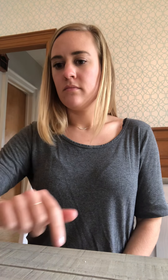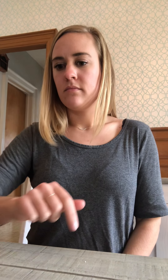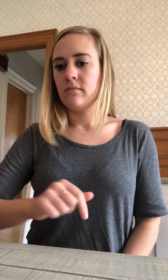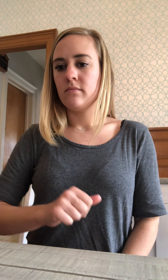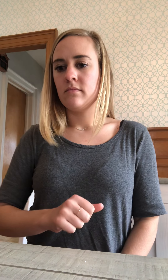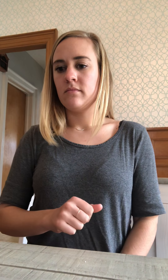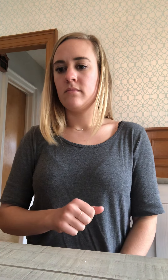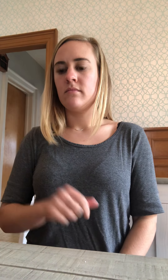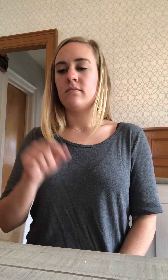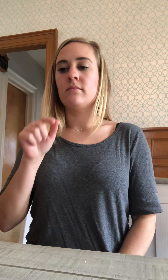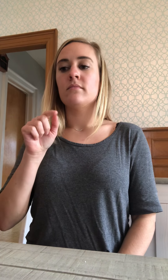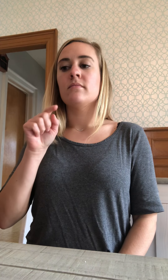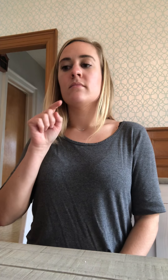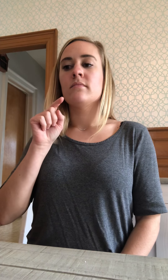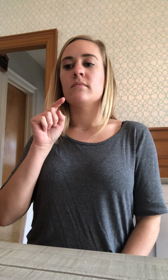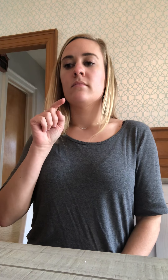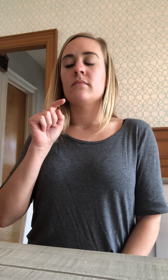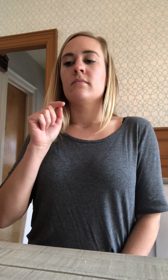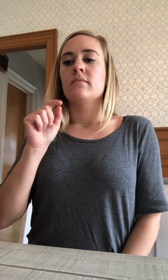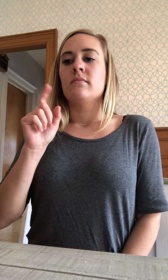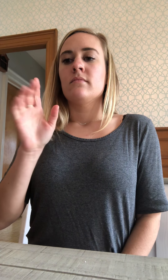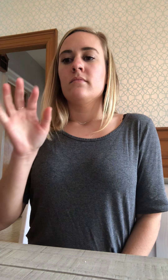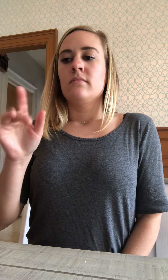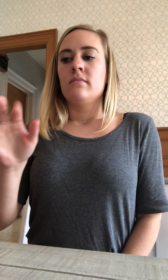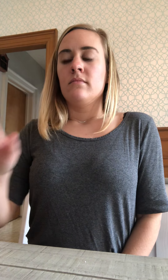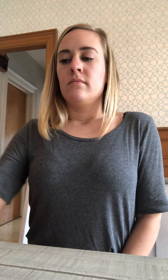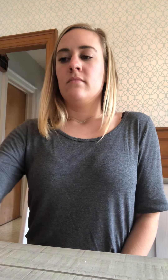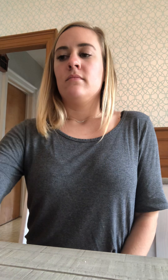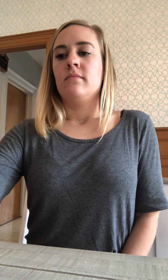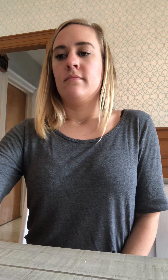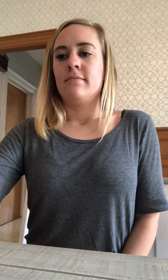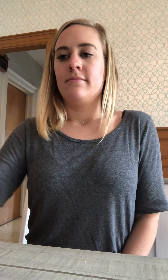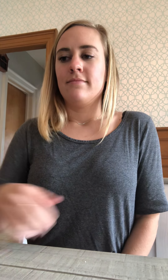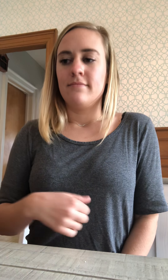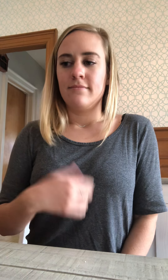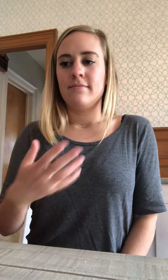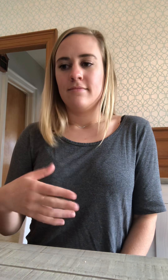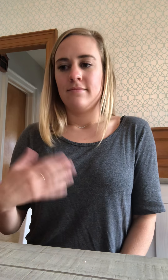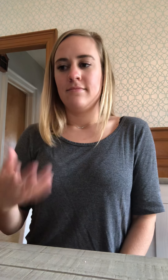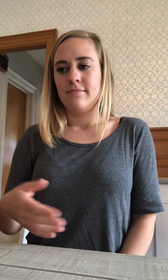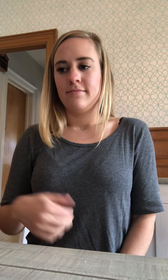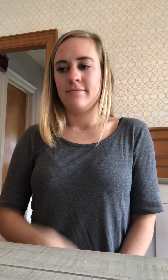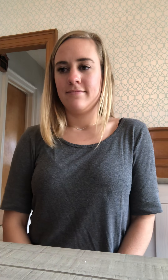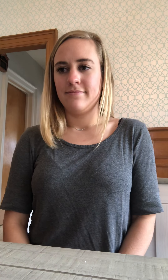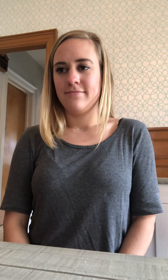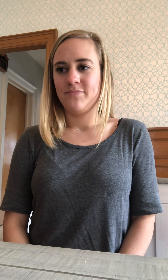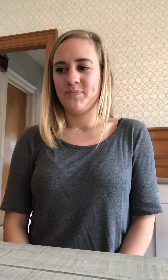This is air emphysema that is associated with these orbital blowout fractures on patients who try and blow their nose.